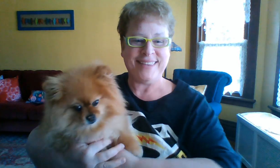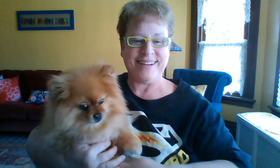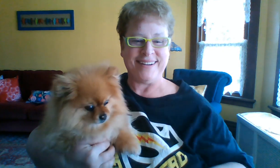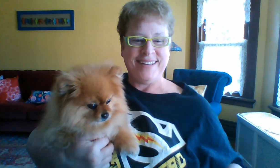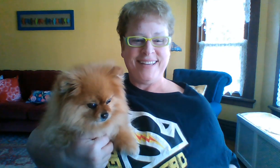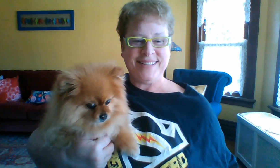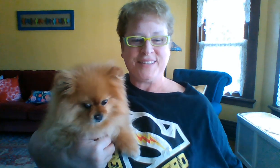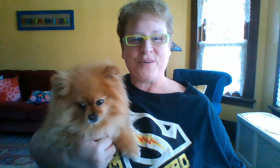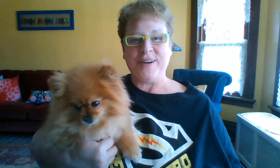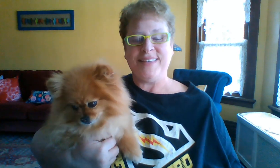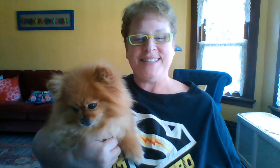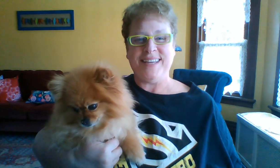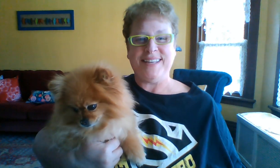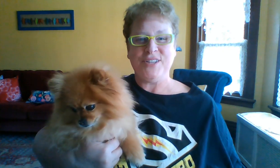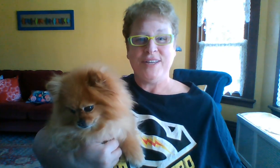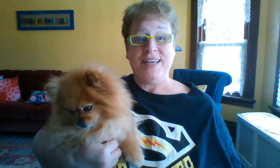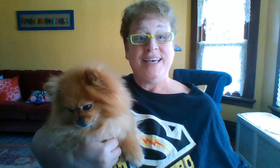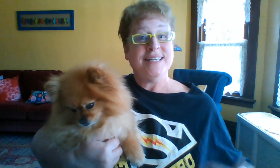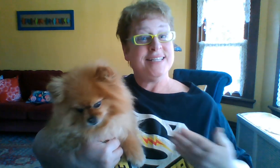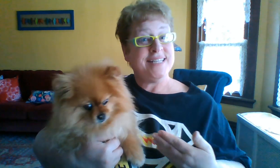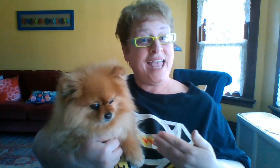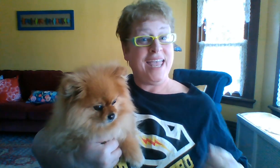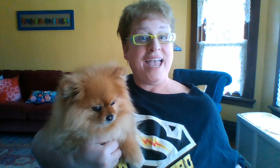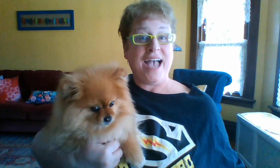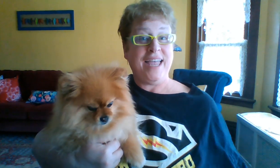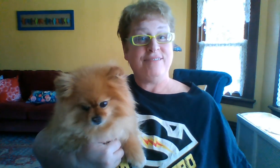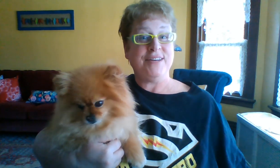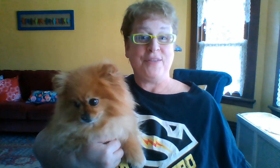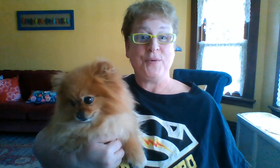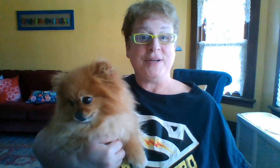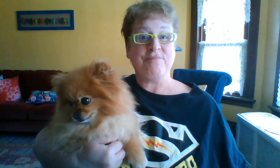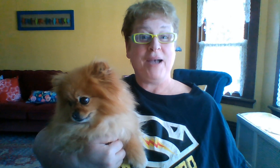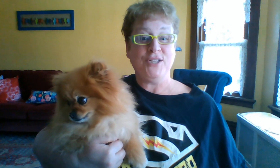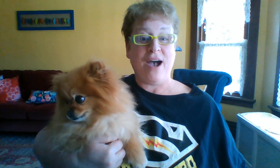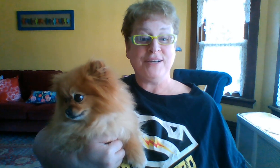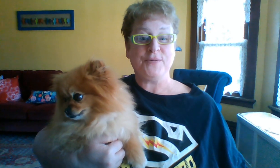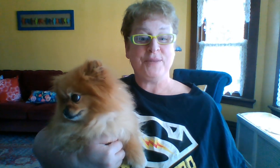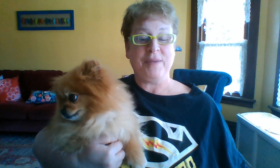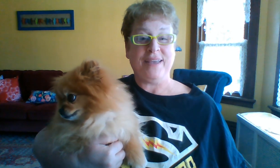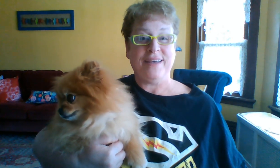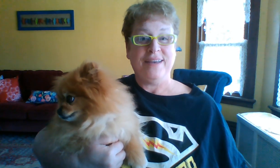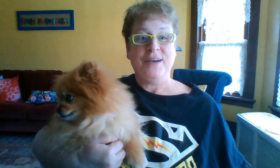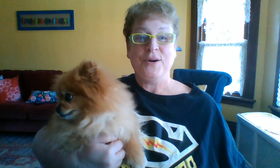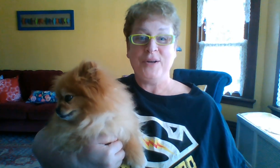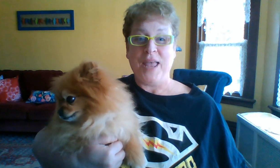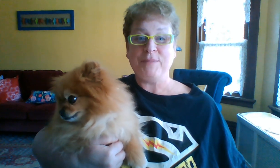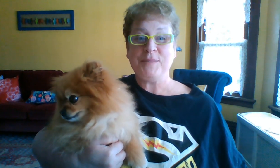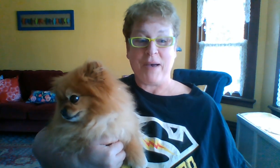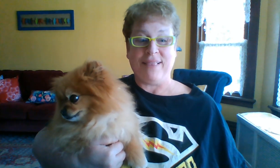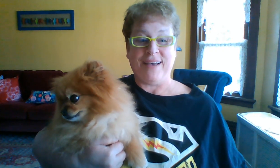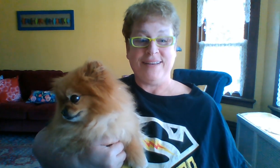Hi there, it's Laura the Teach. Today I have another one of my dogs with me. Her name is Bella.